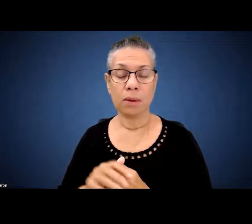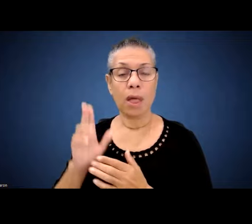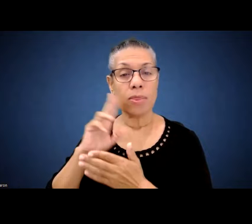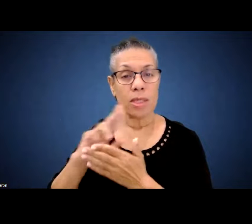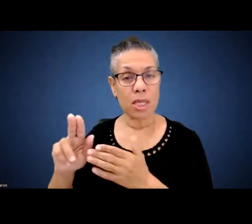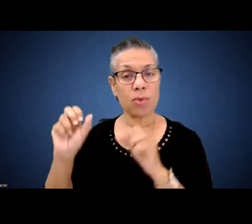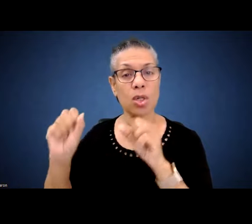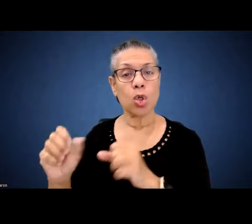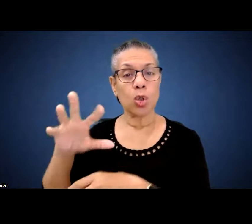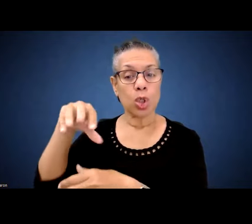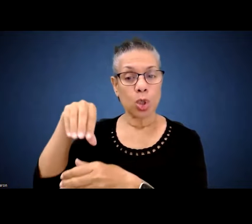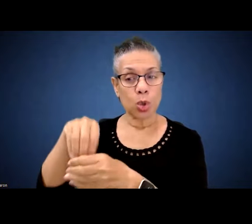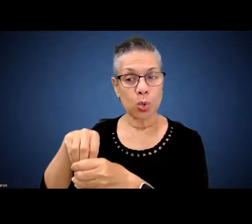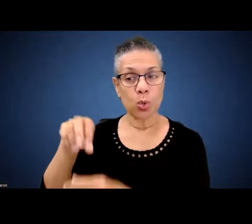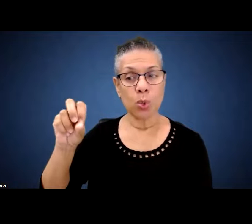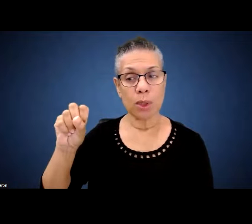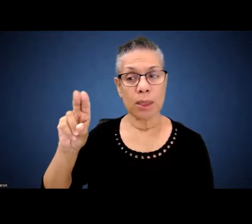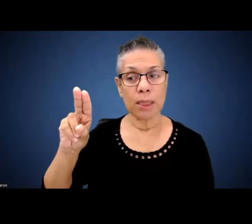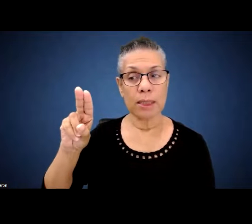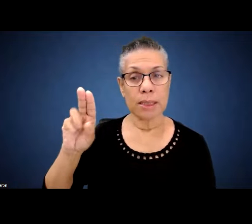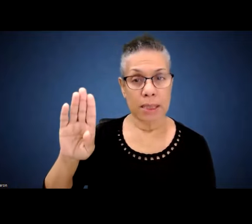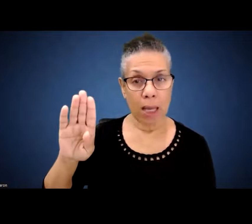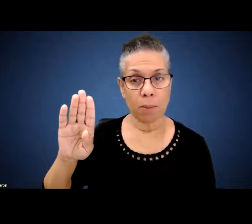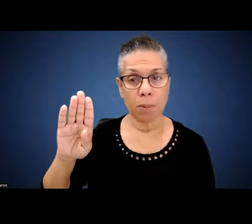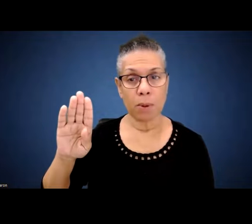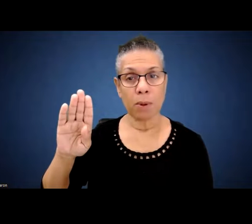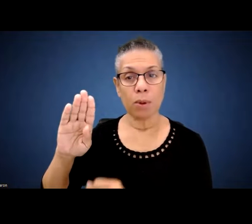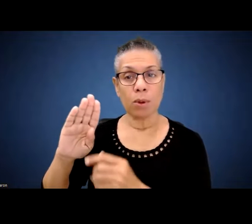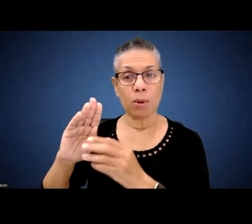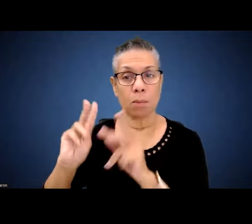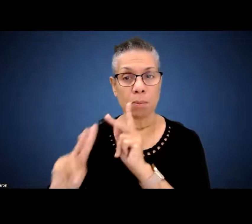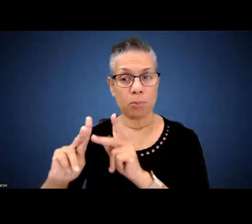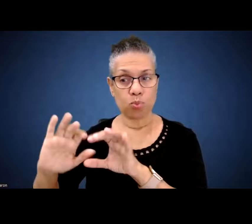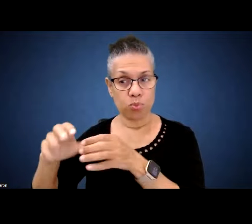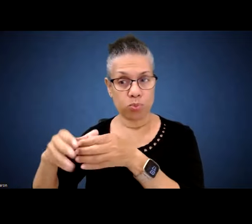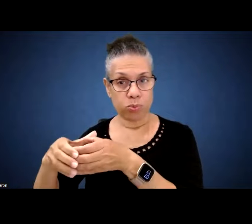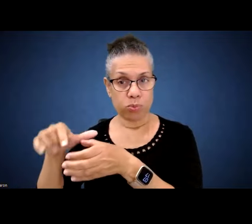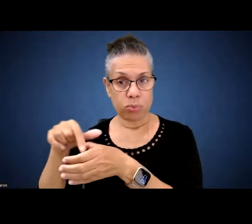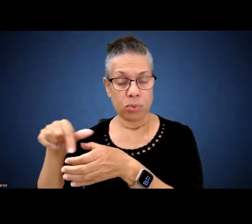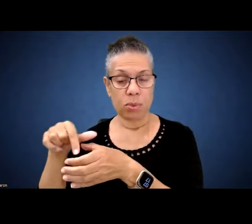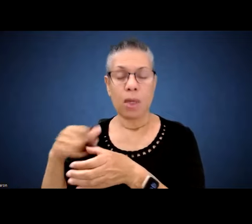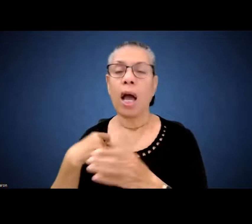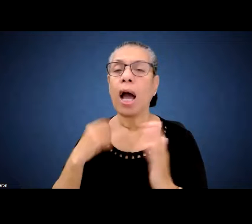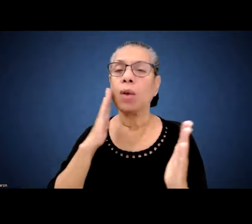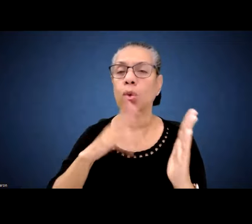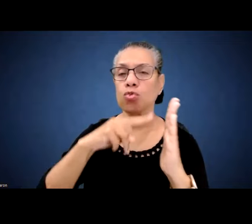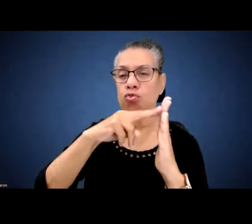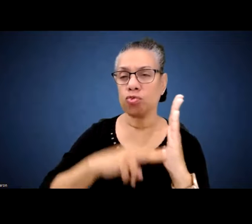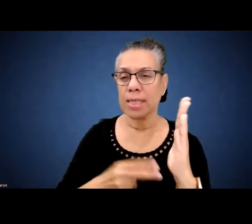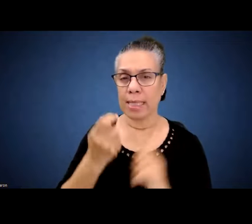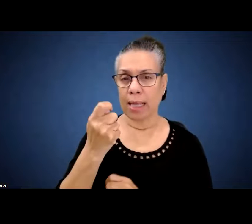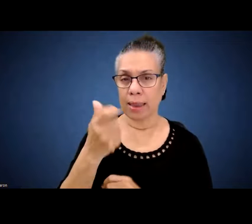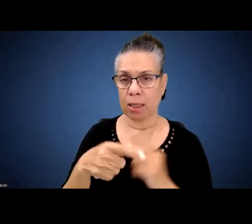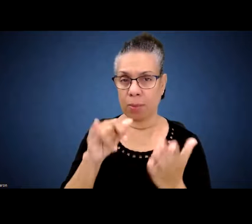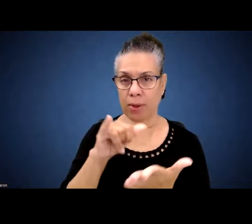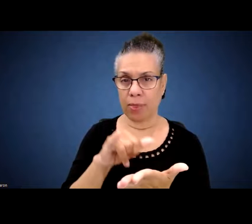include sub-block group populations. I'd like to just read out a little bit of that so it